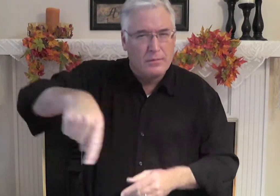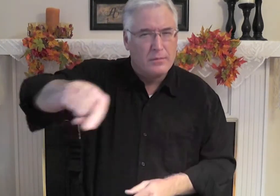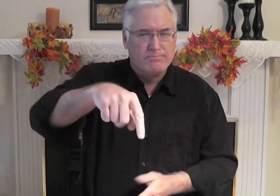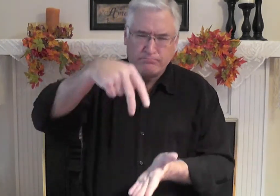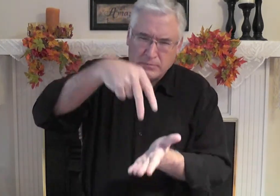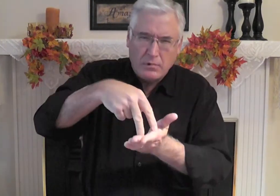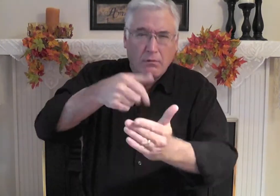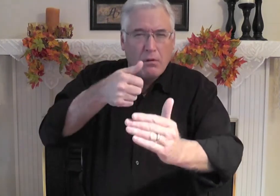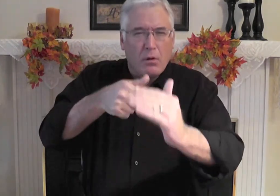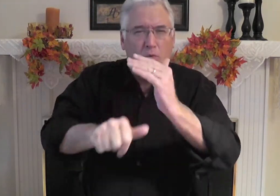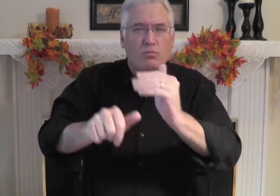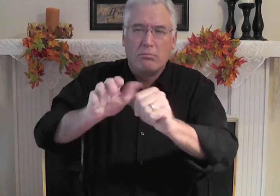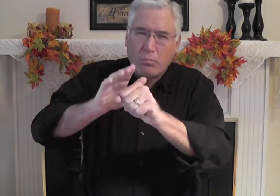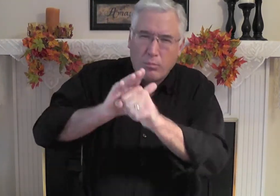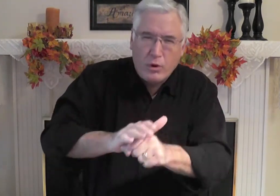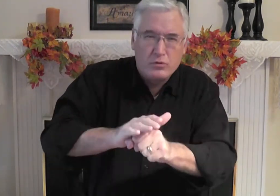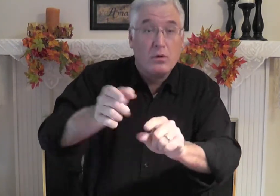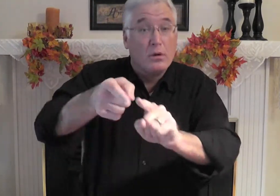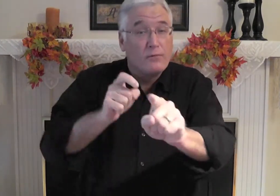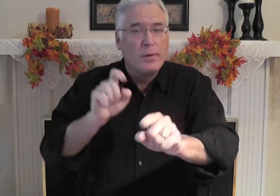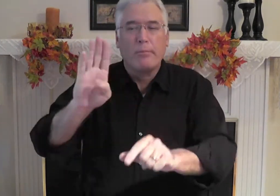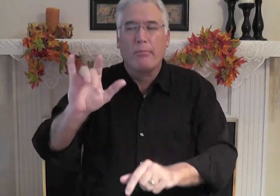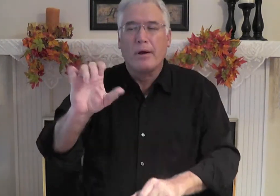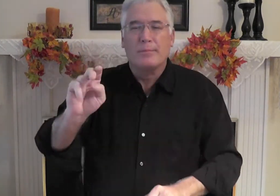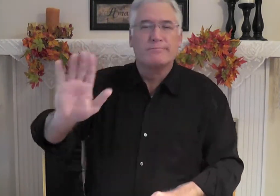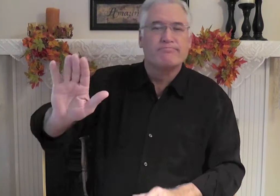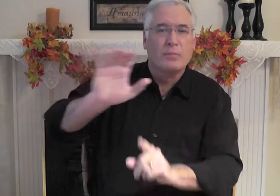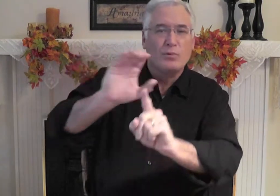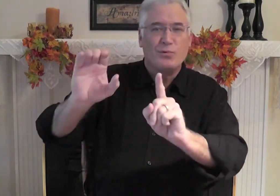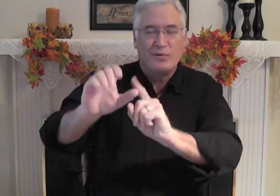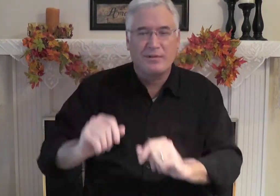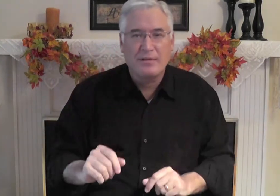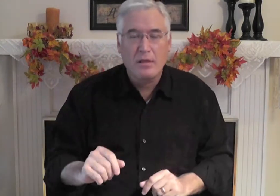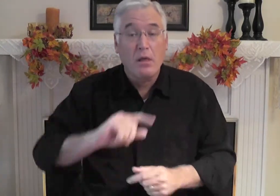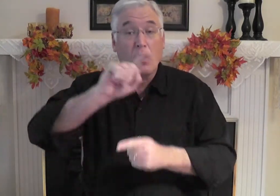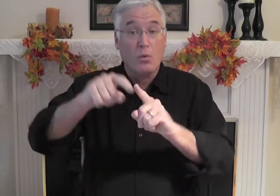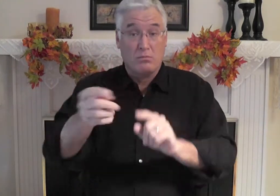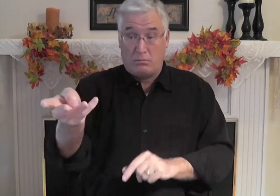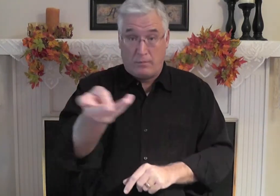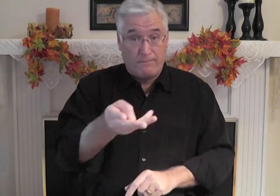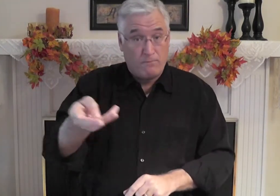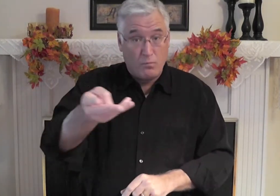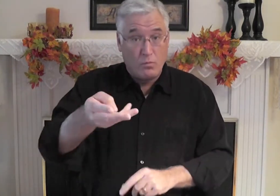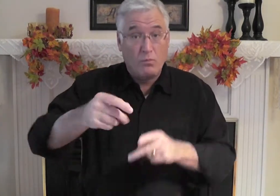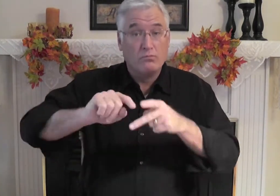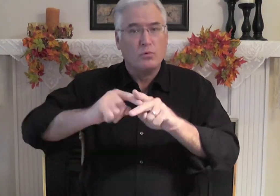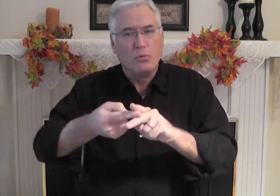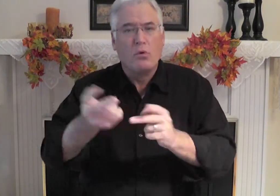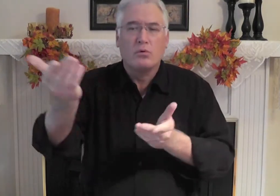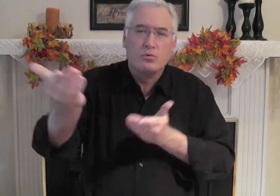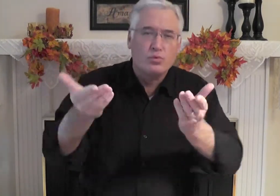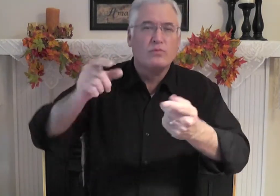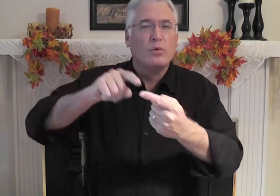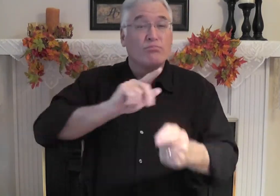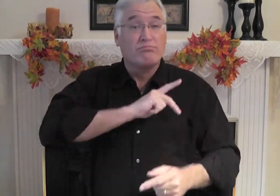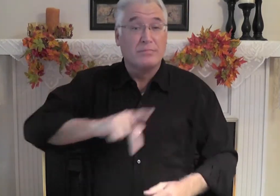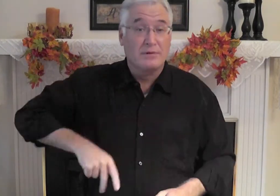of the Lord, he helped them to stand under the pressure of the Babylonian culture. When the four of them started